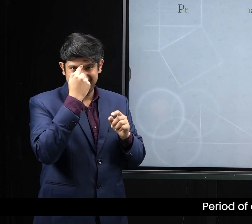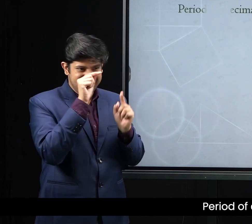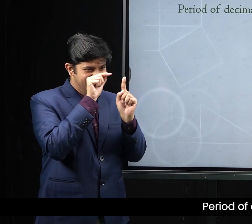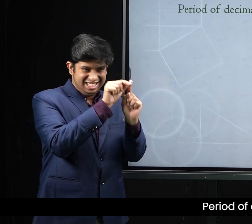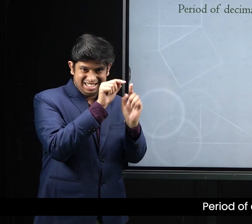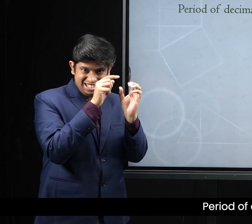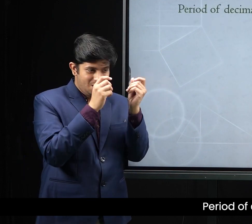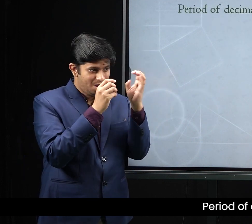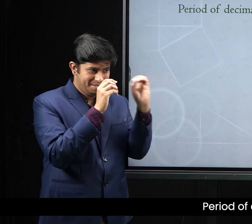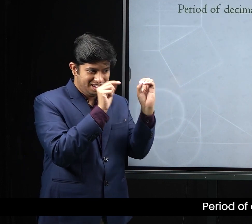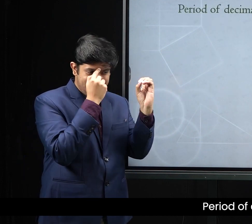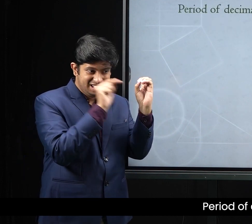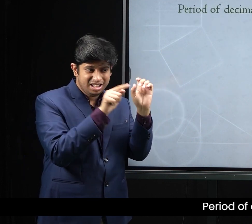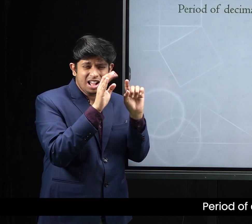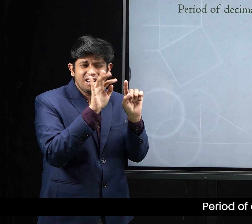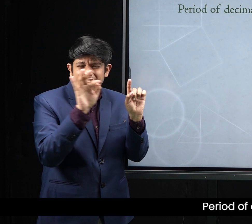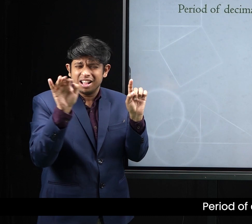Period of decimal.